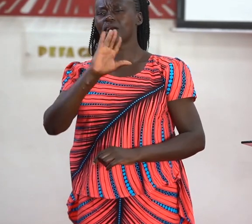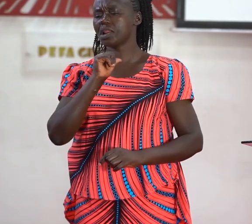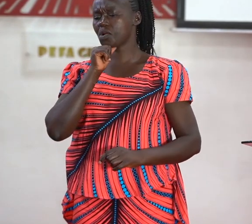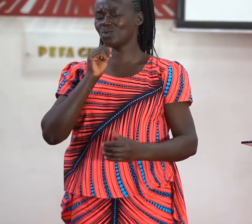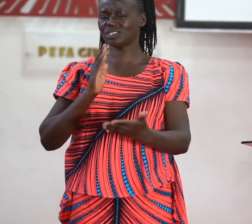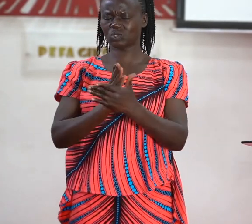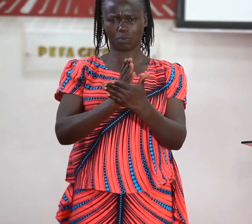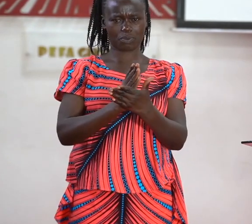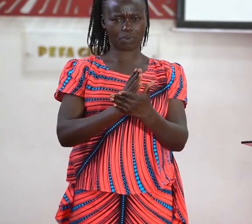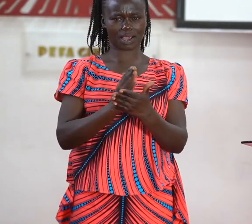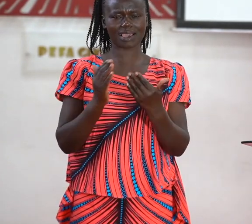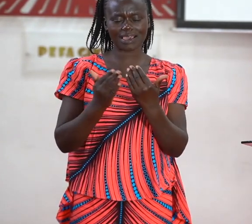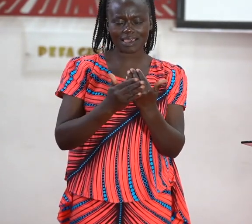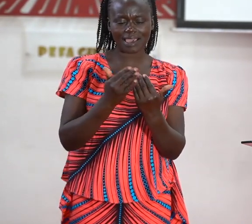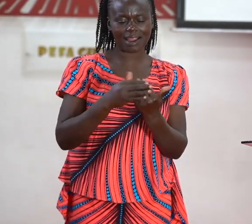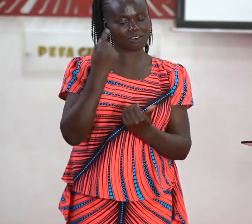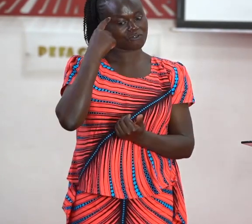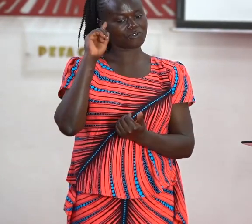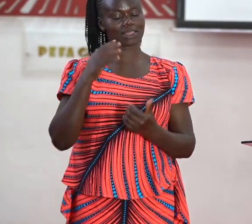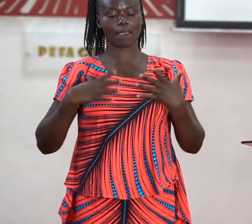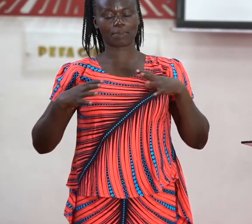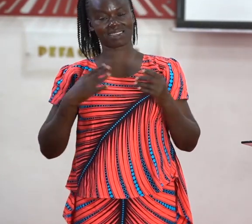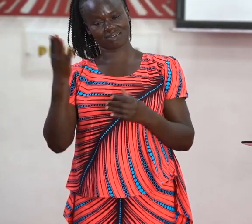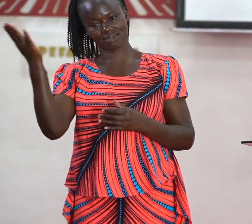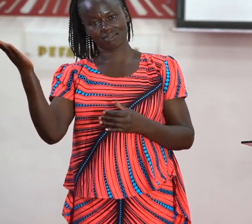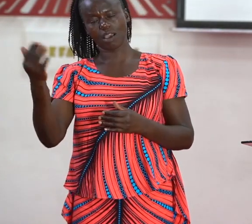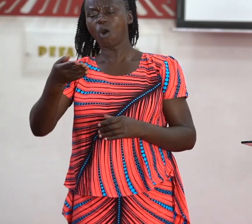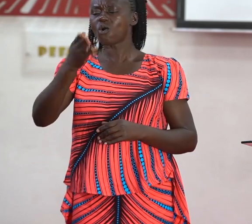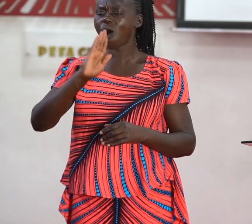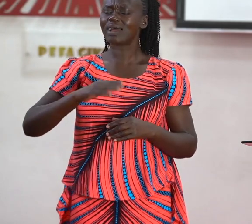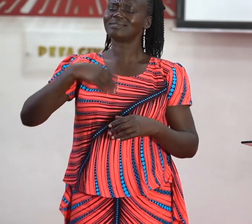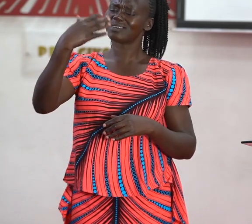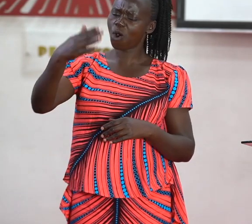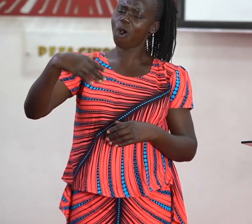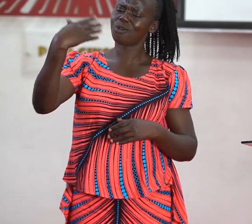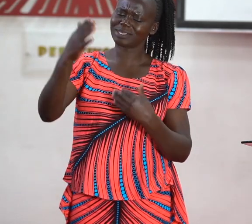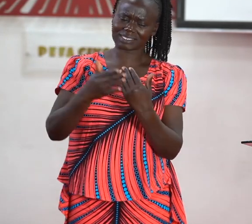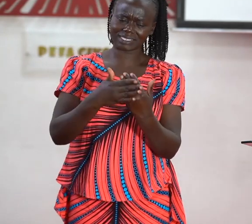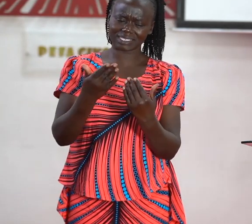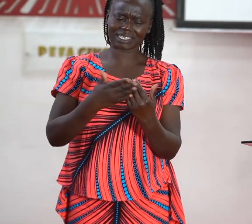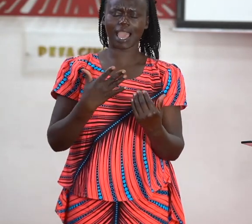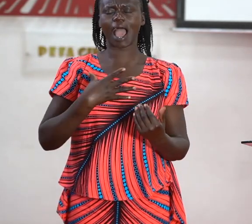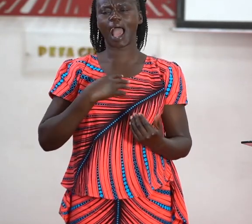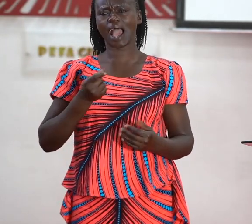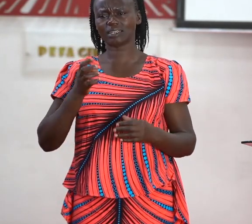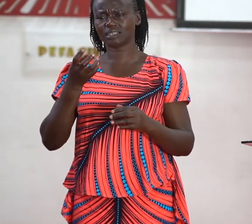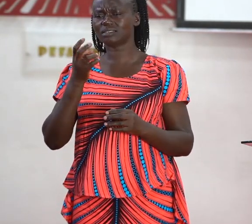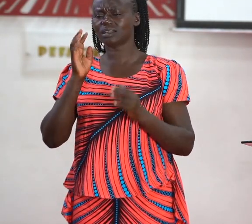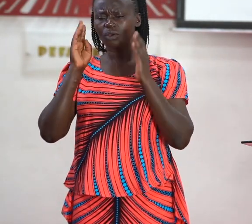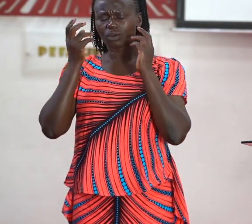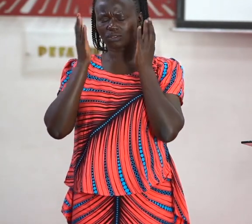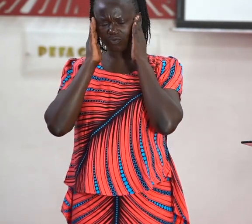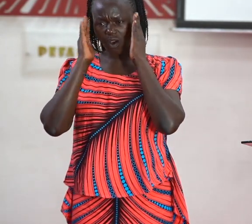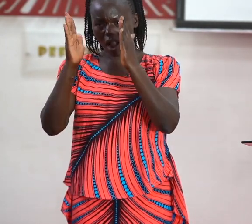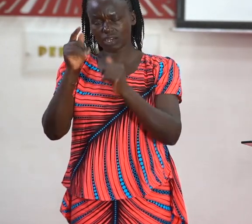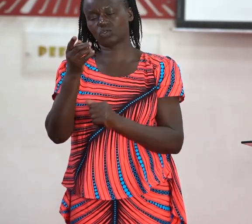stopped caring for his people. God still cares and is concerned about you. God is